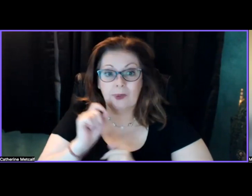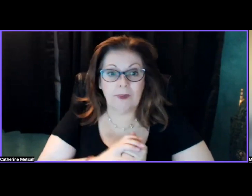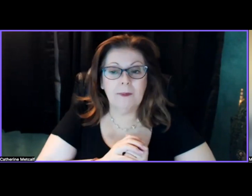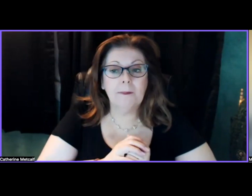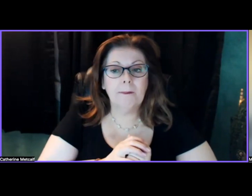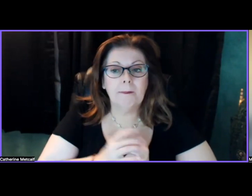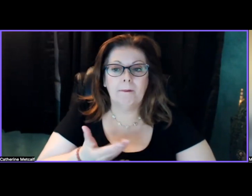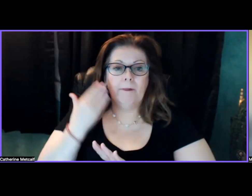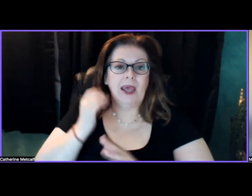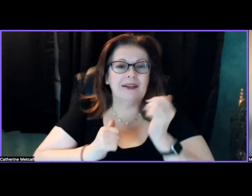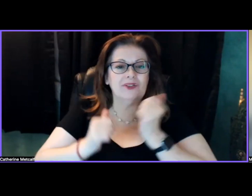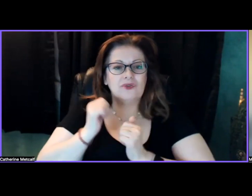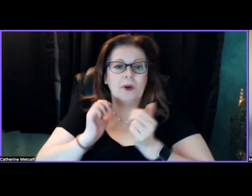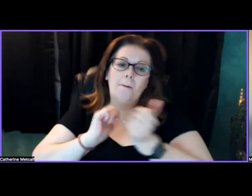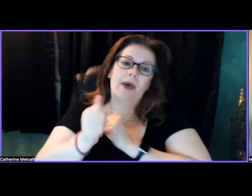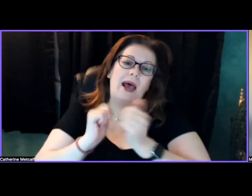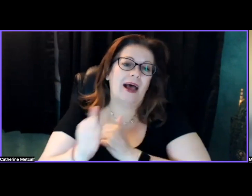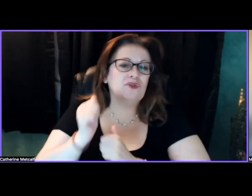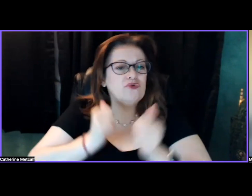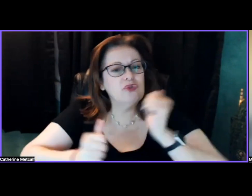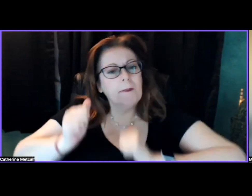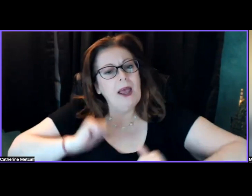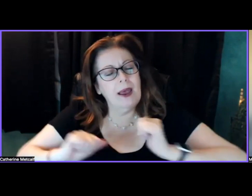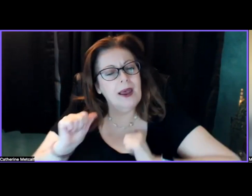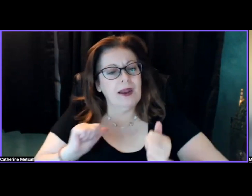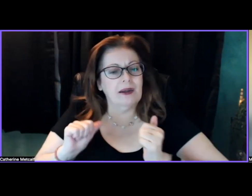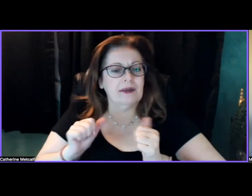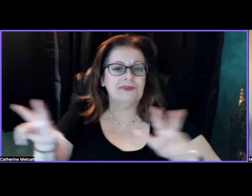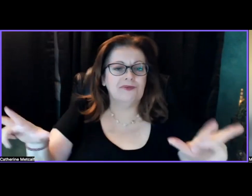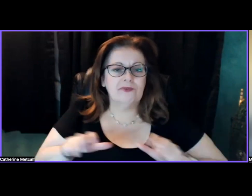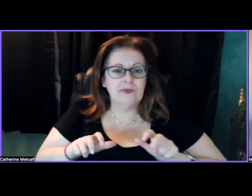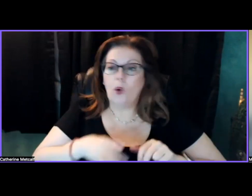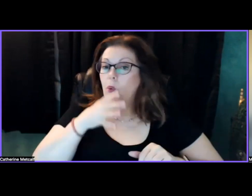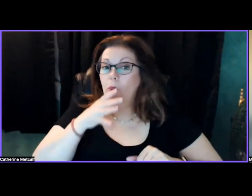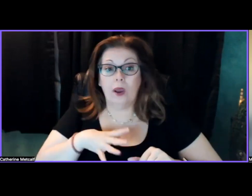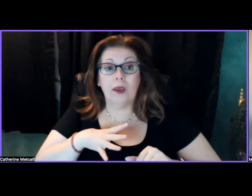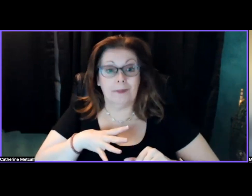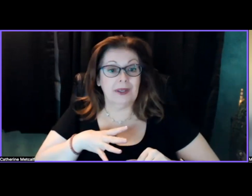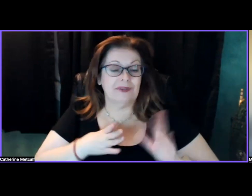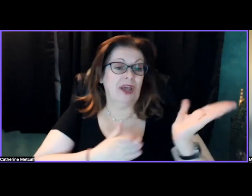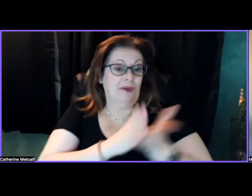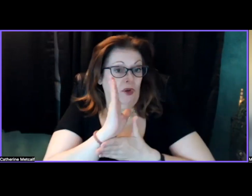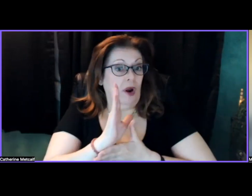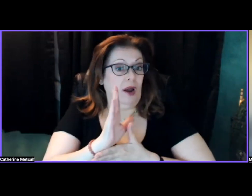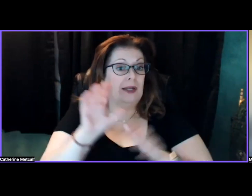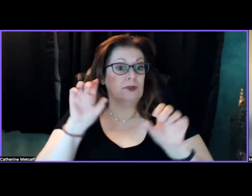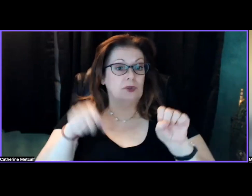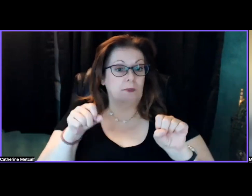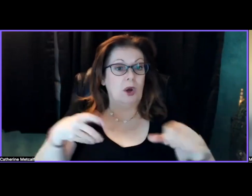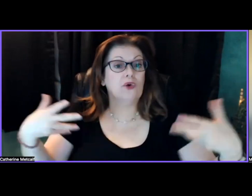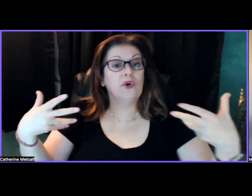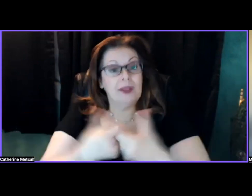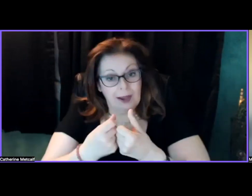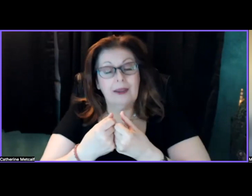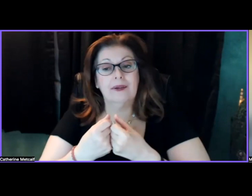Pass dramatically and selfishly, the way women aren't entitled to motorcycle accidents. Don't make an amenable